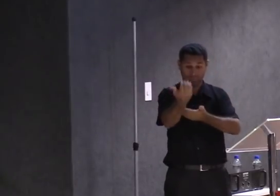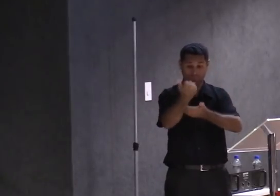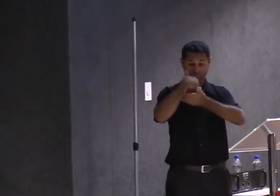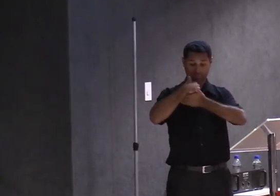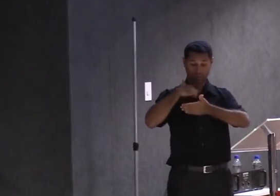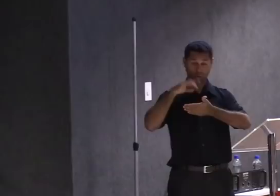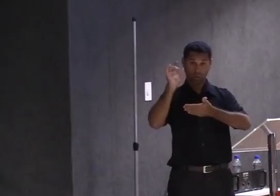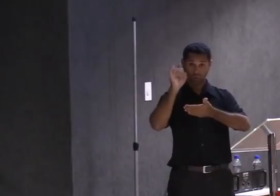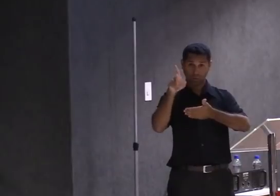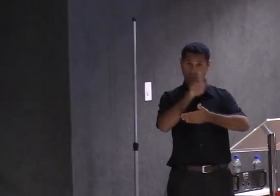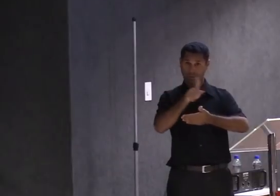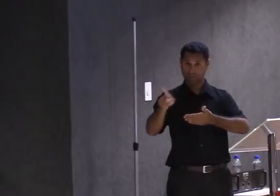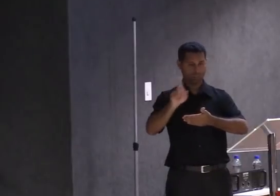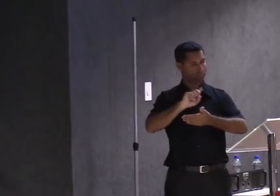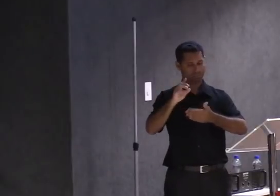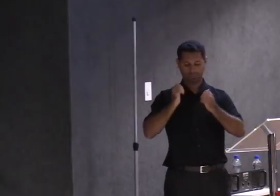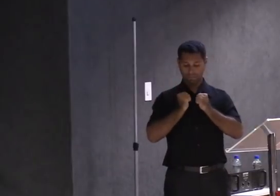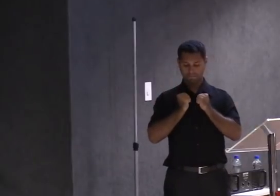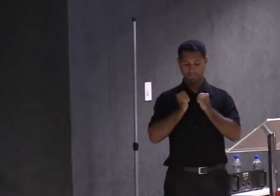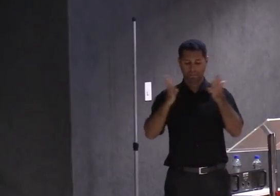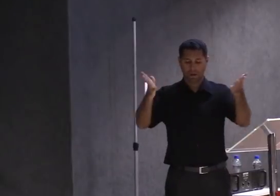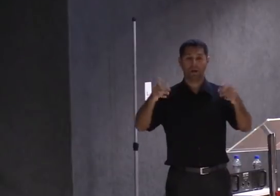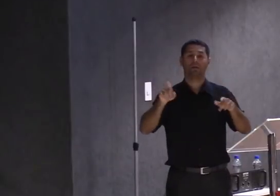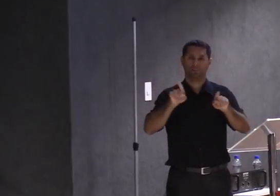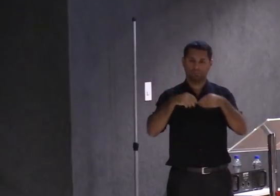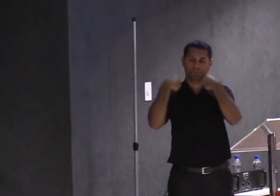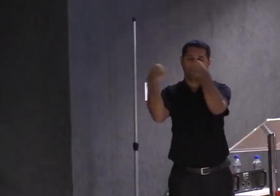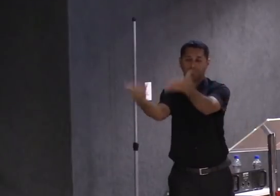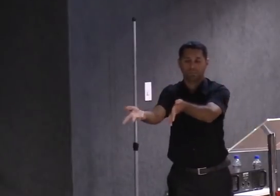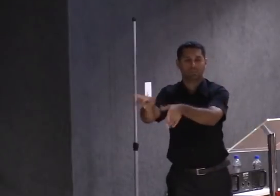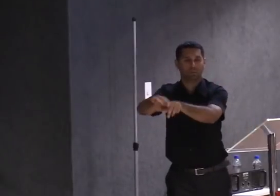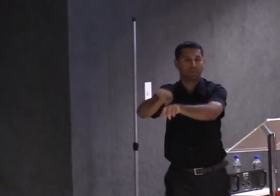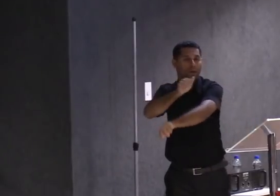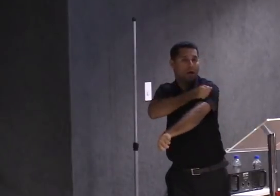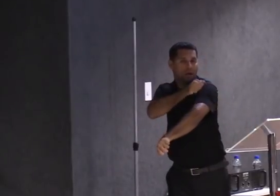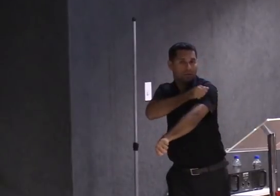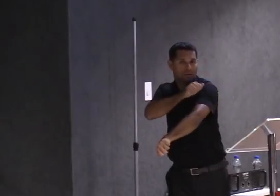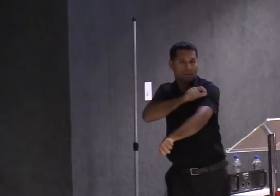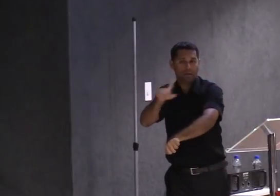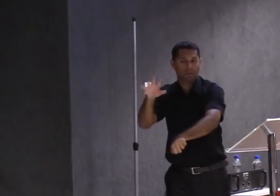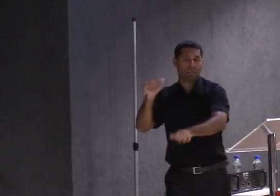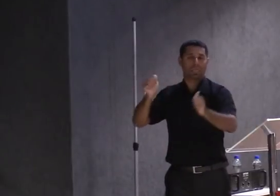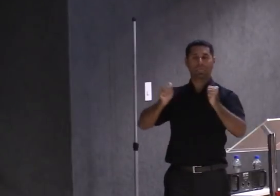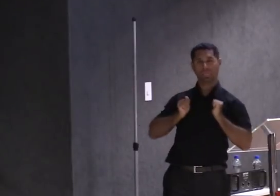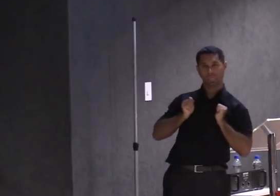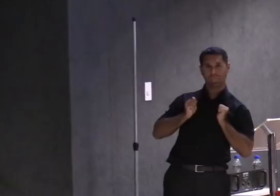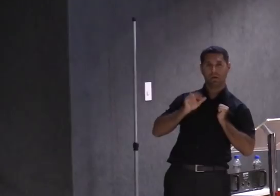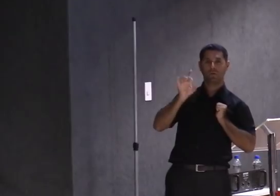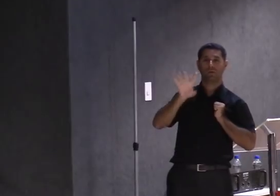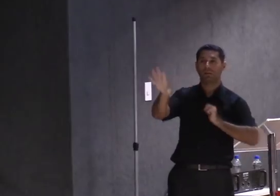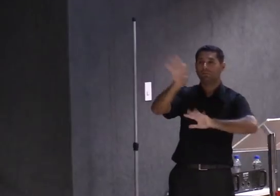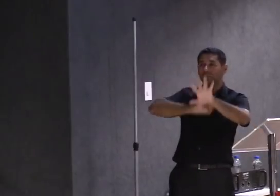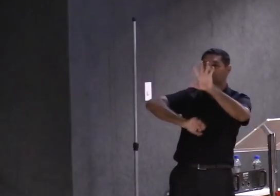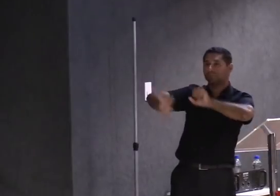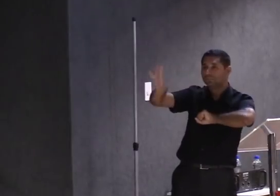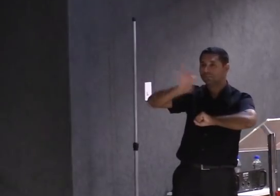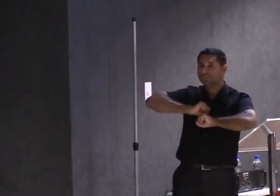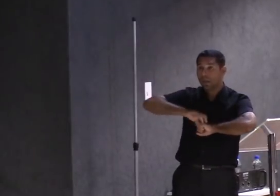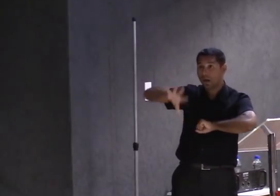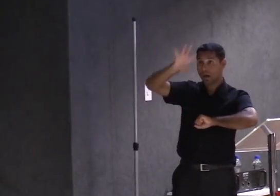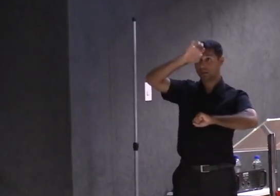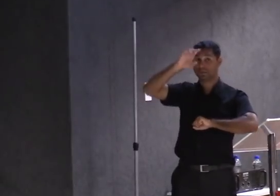está naquele momento, o aluno não está naquela situação de passivamente receber os conhecimentos do